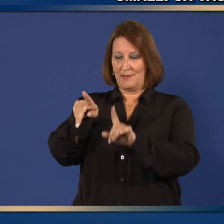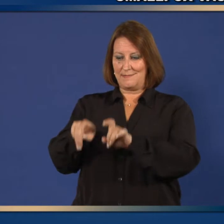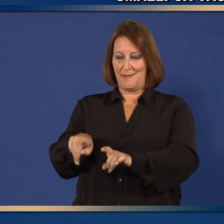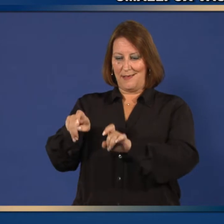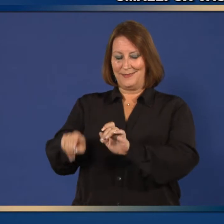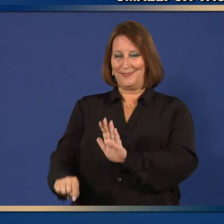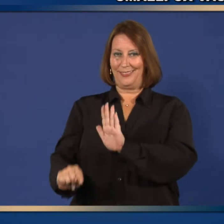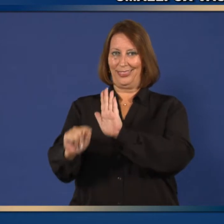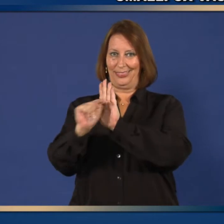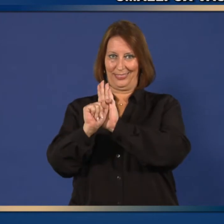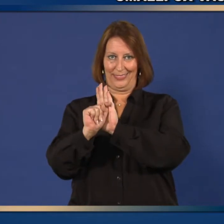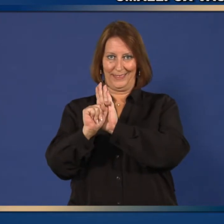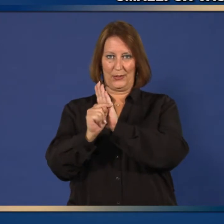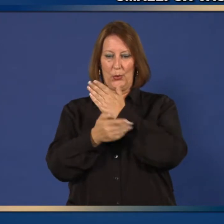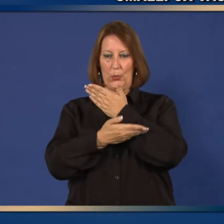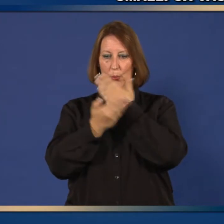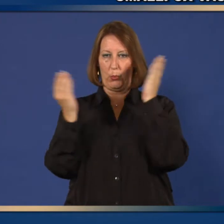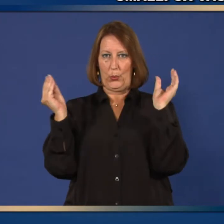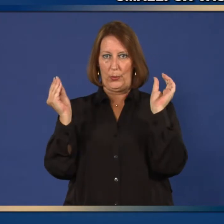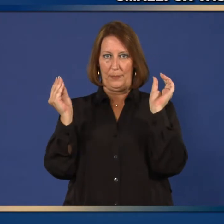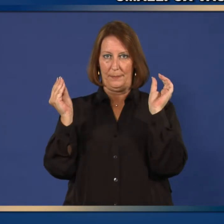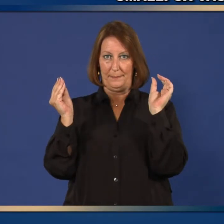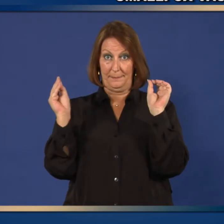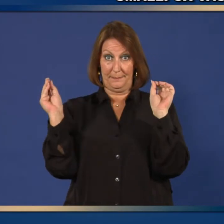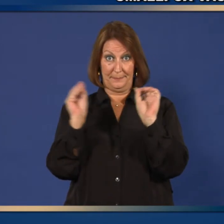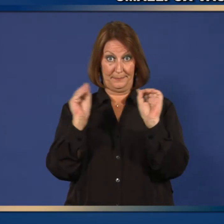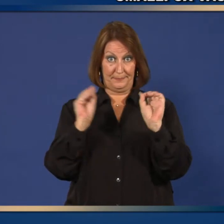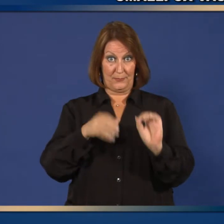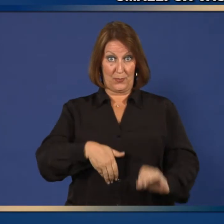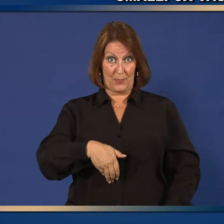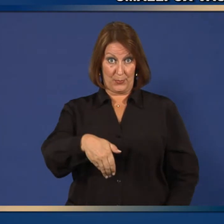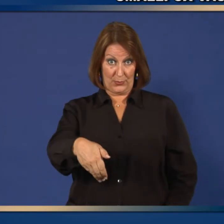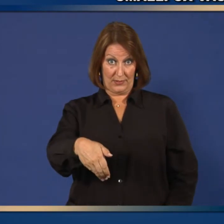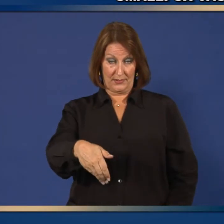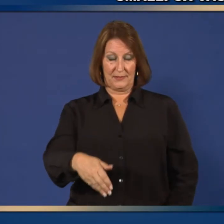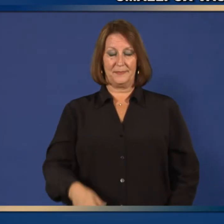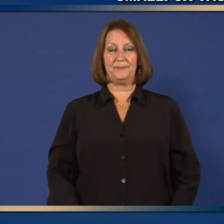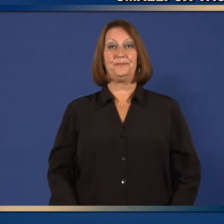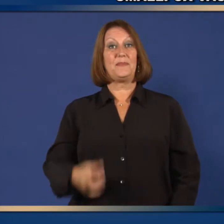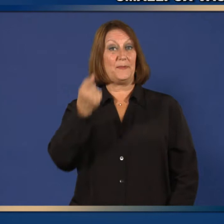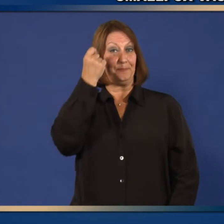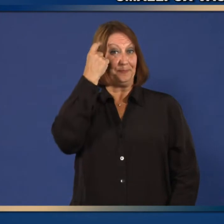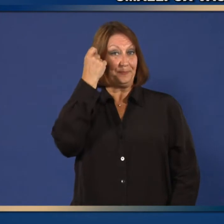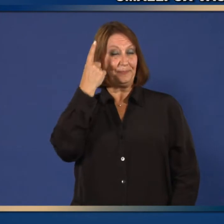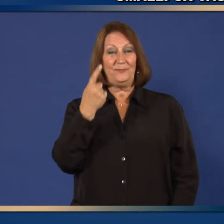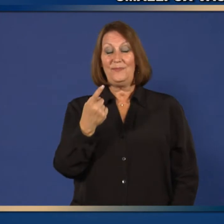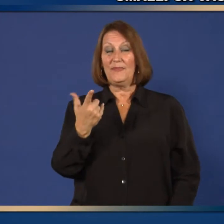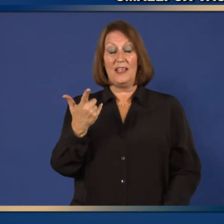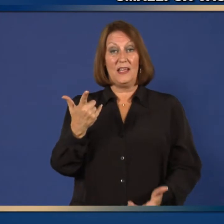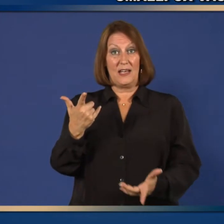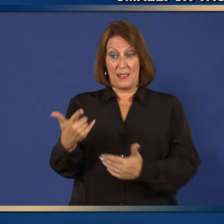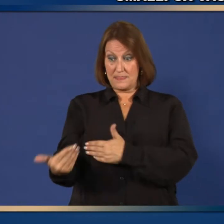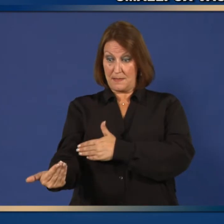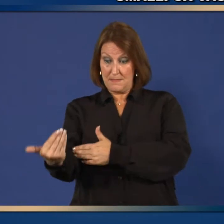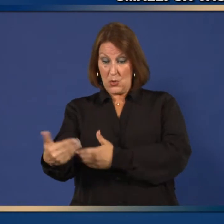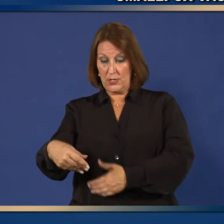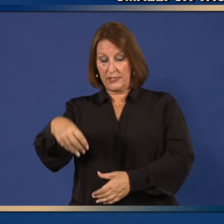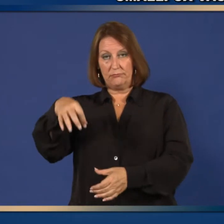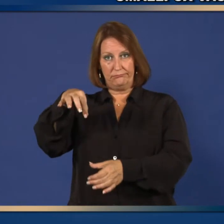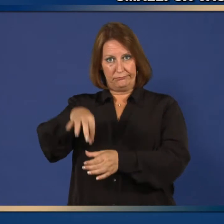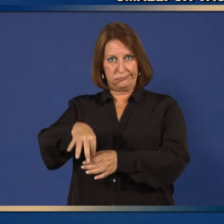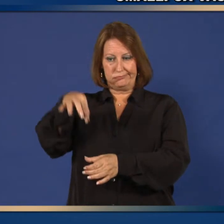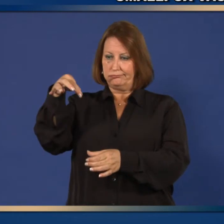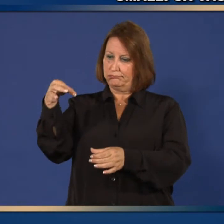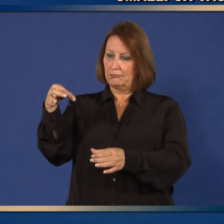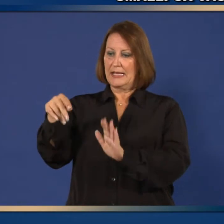The test should be done the day their vaccination is scheduled. But be aware that even